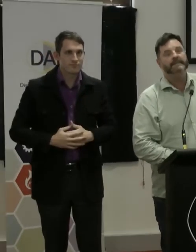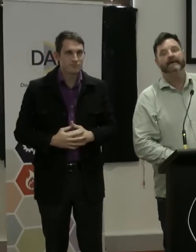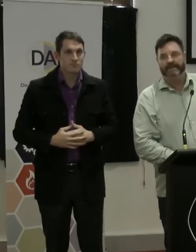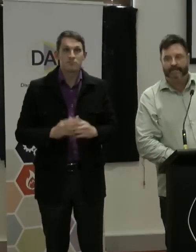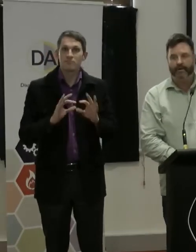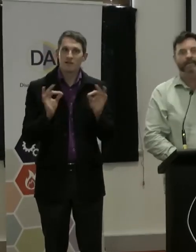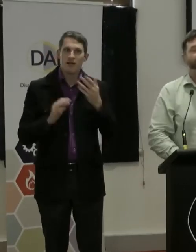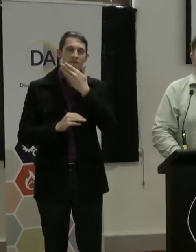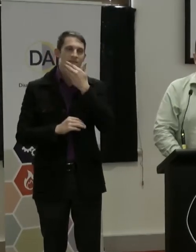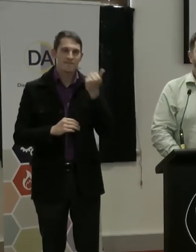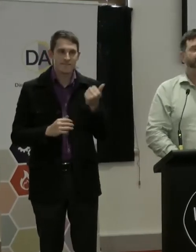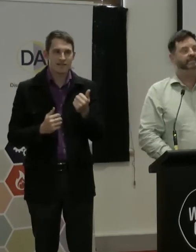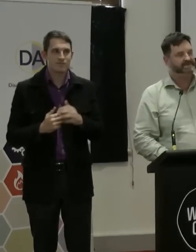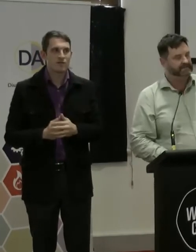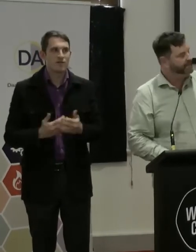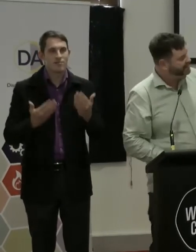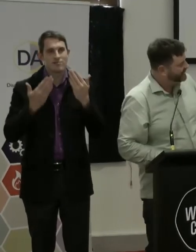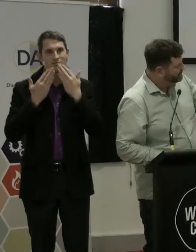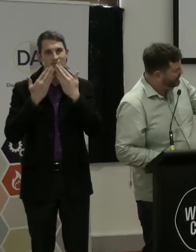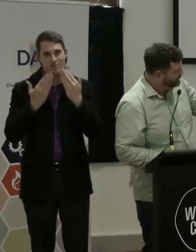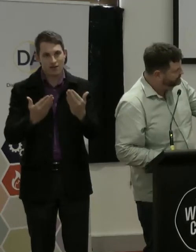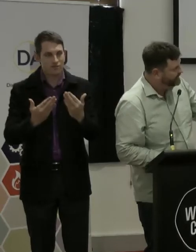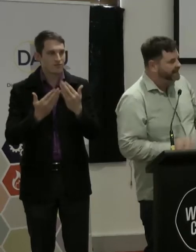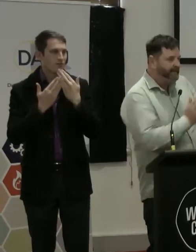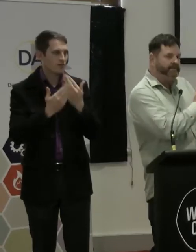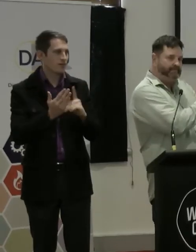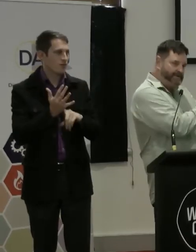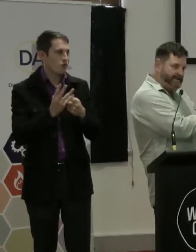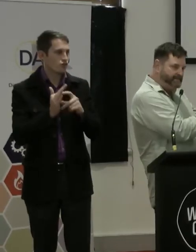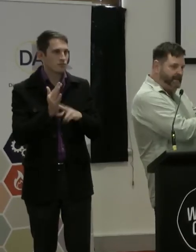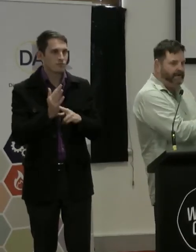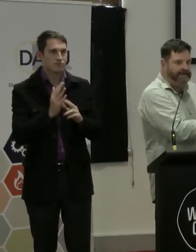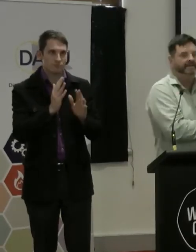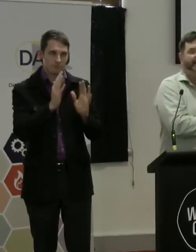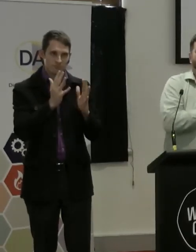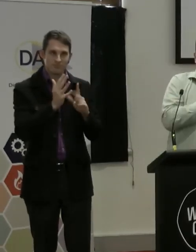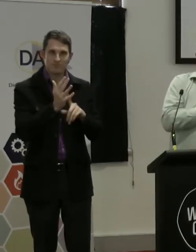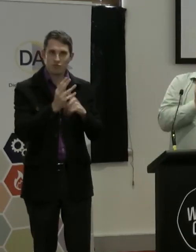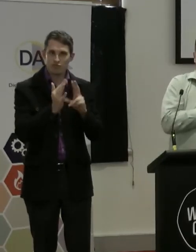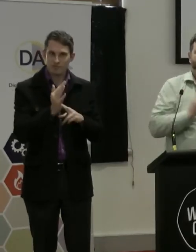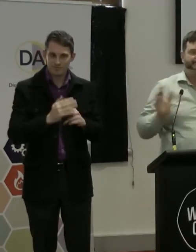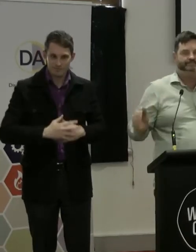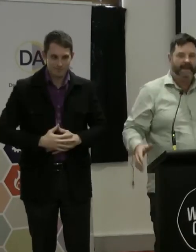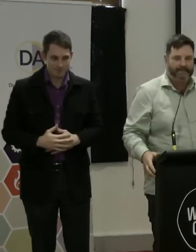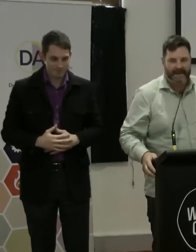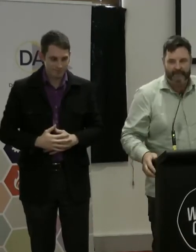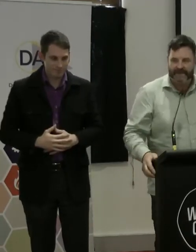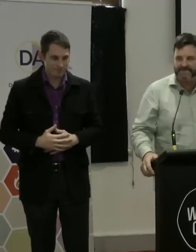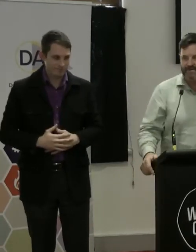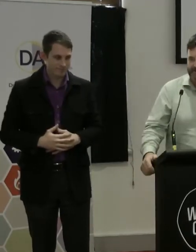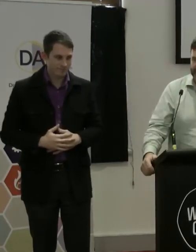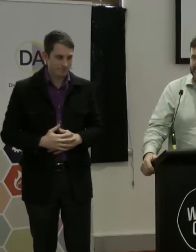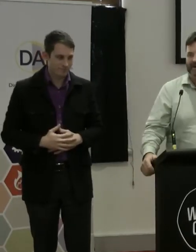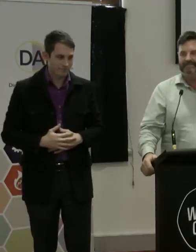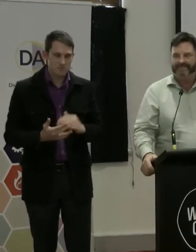No? Lovely. All right, well, look, thank you very much, everybody. Thank you, Lauren. A round of applause again for Lauren. Happy to come back